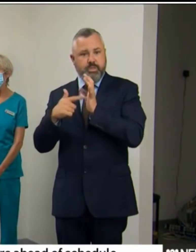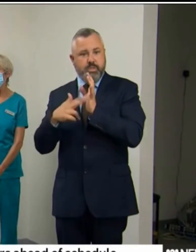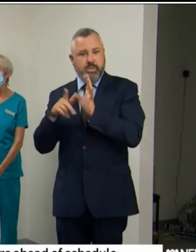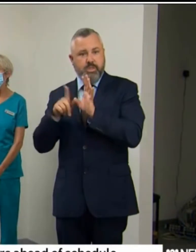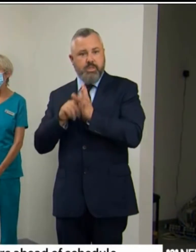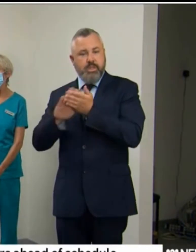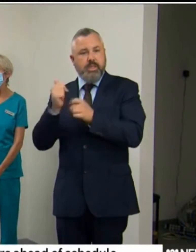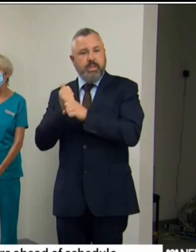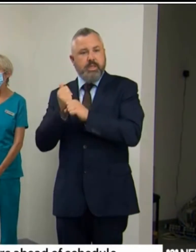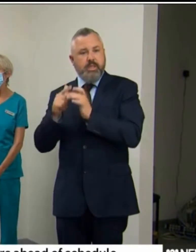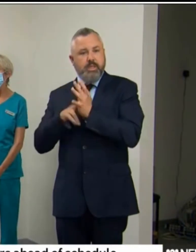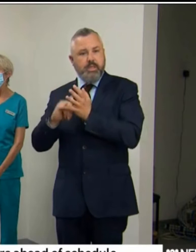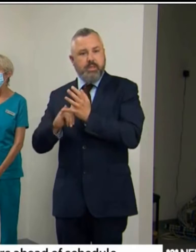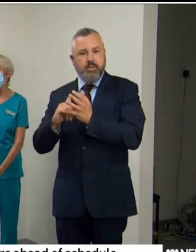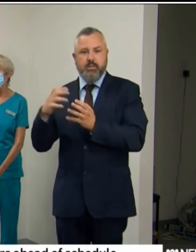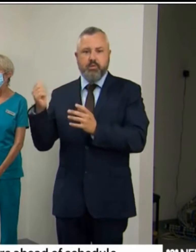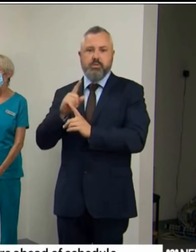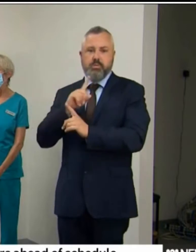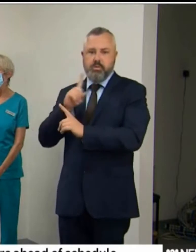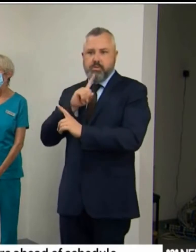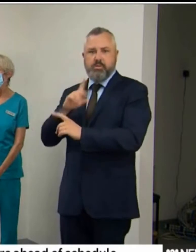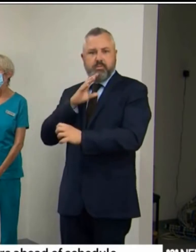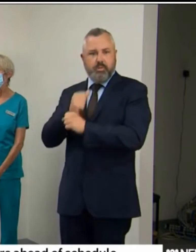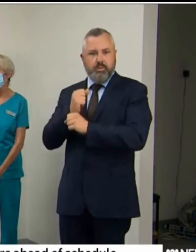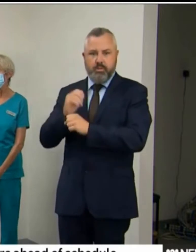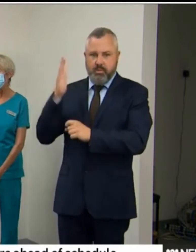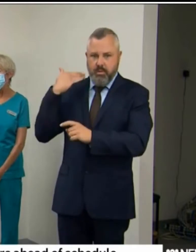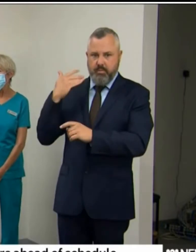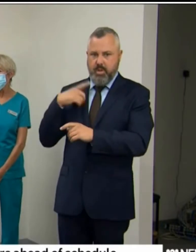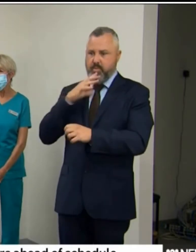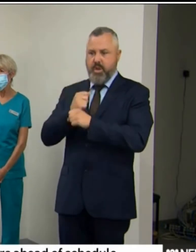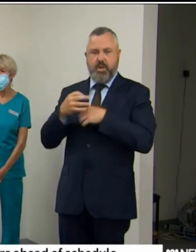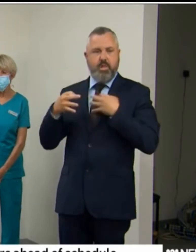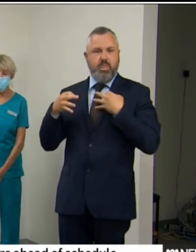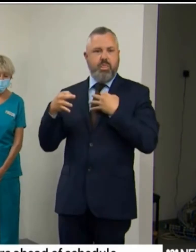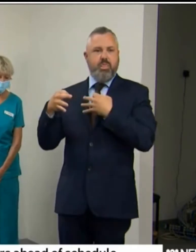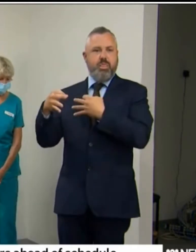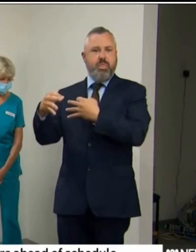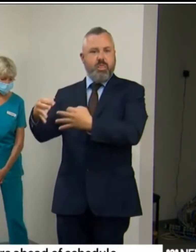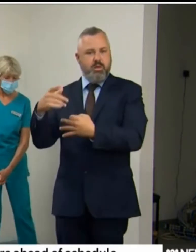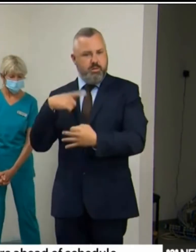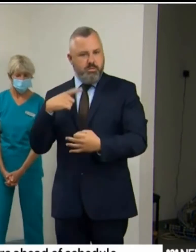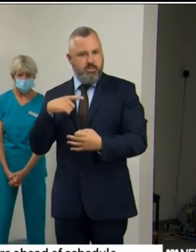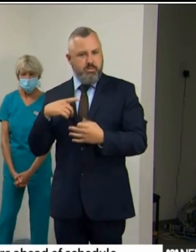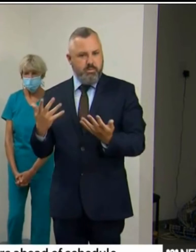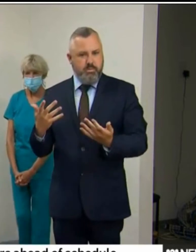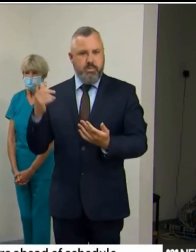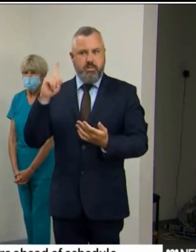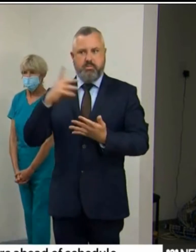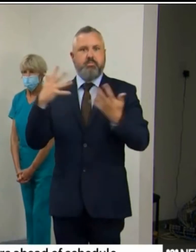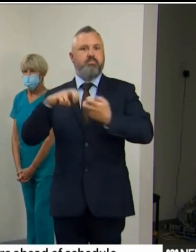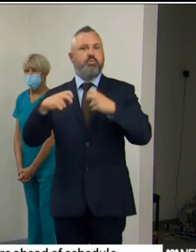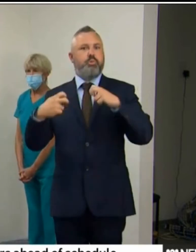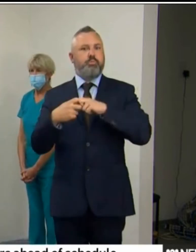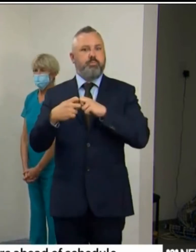to the government a year ago. Why hasn't the government moved more quickly on this, given what a big issue that we knew it was then and we definitely know